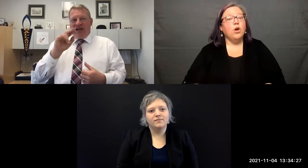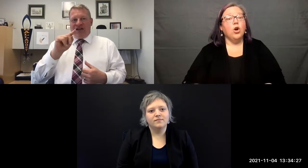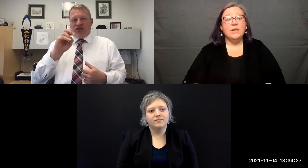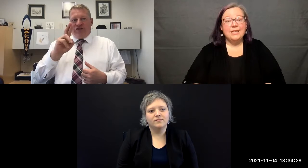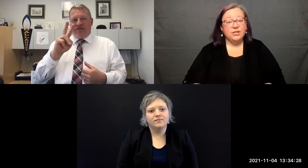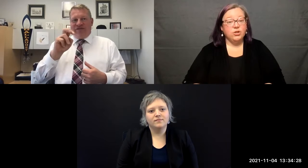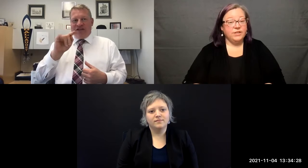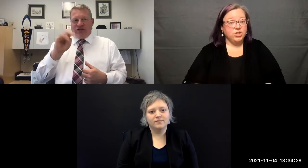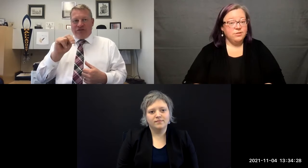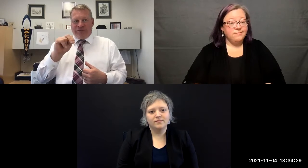early intervention,